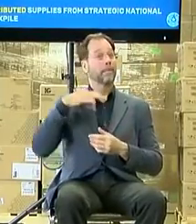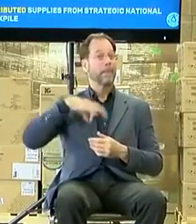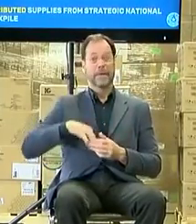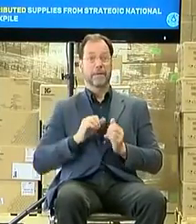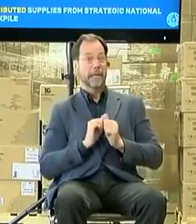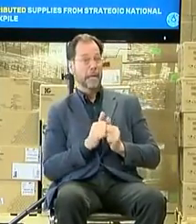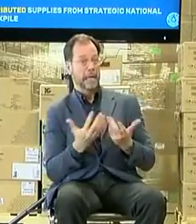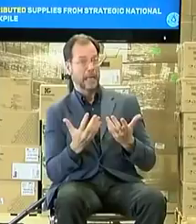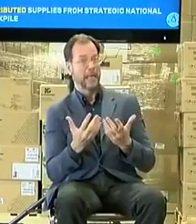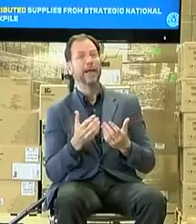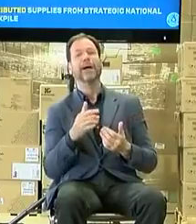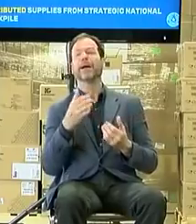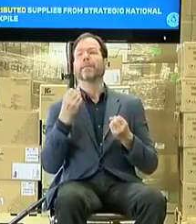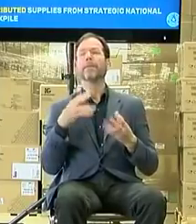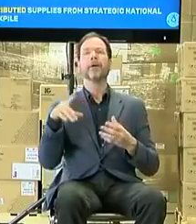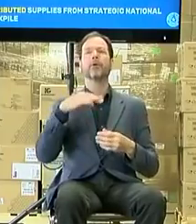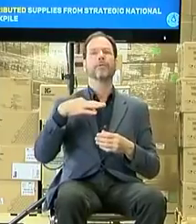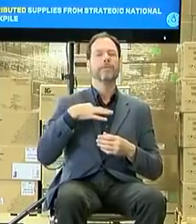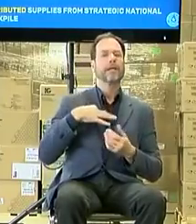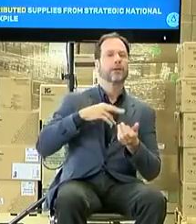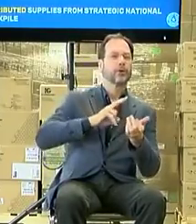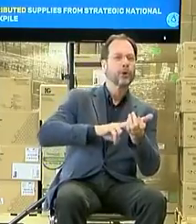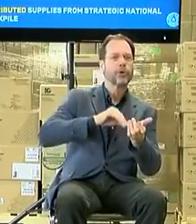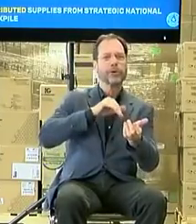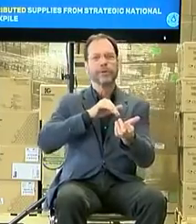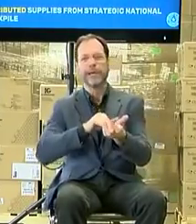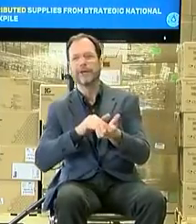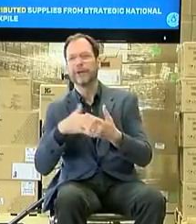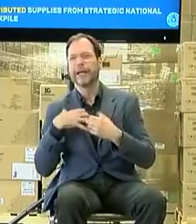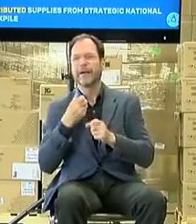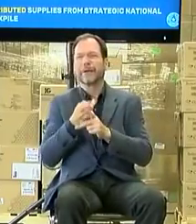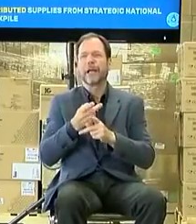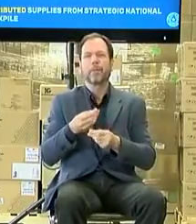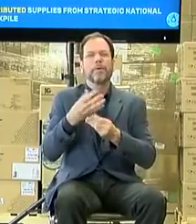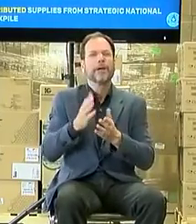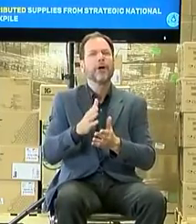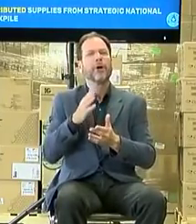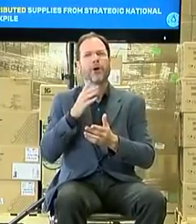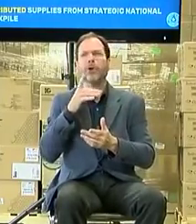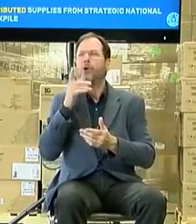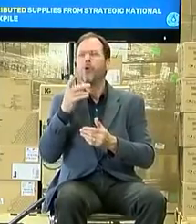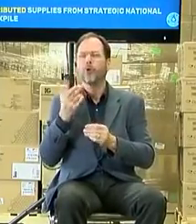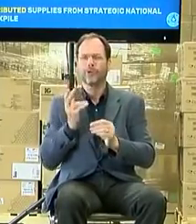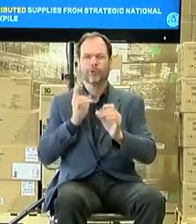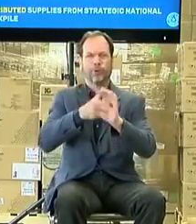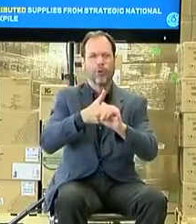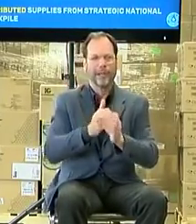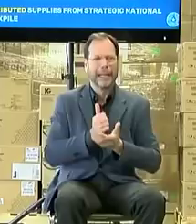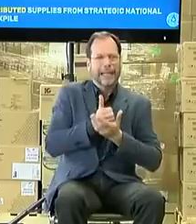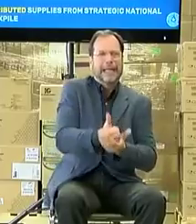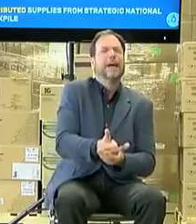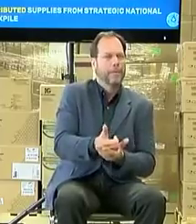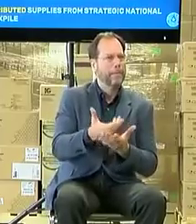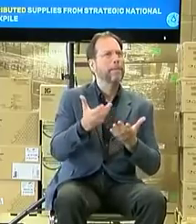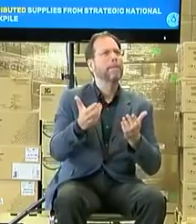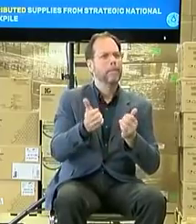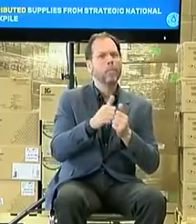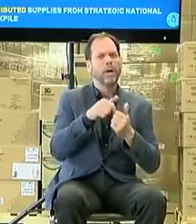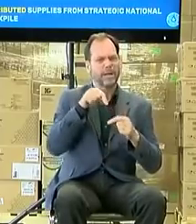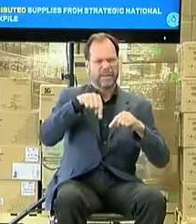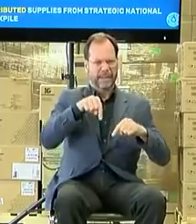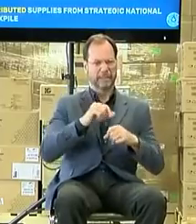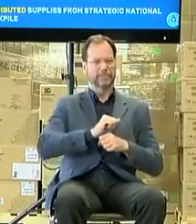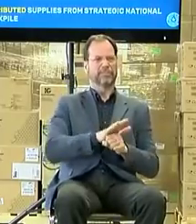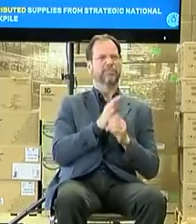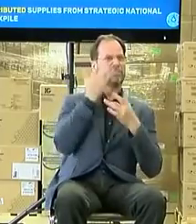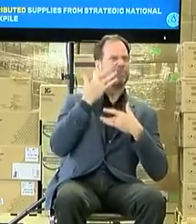is volunteer nurses and doctors and healthcare providers that are needed to help respond to the challenge of COVID-19. At